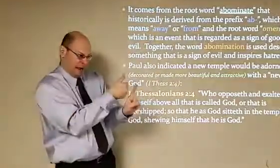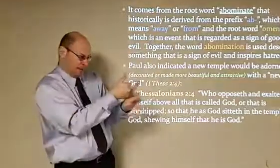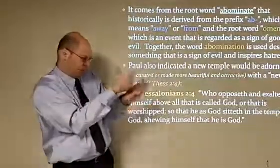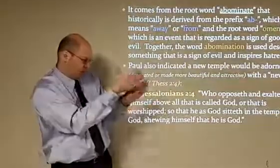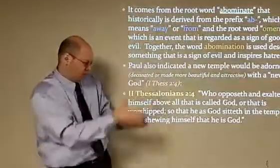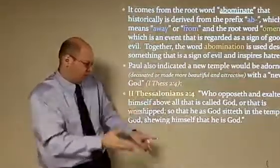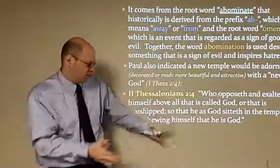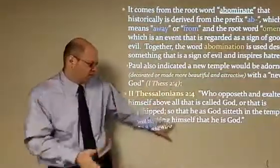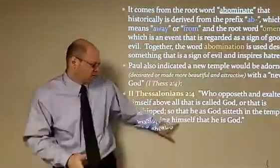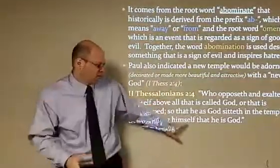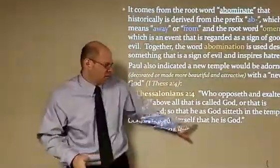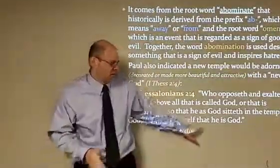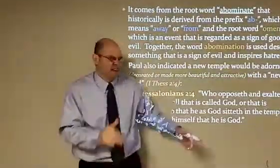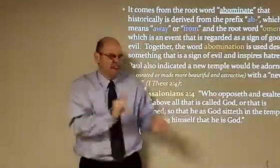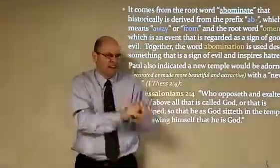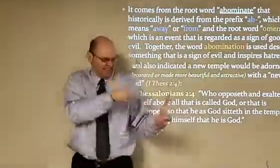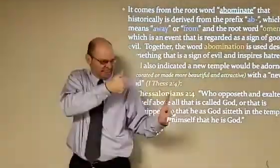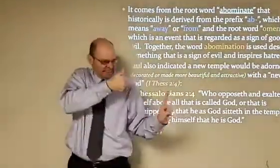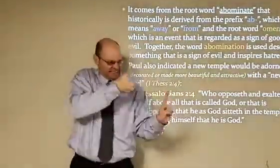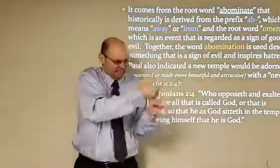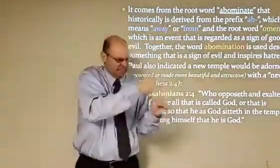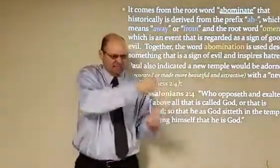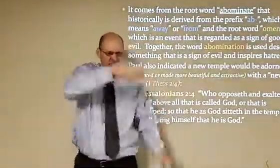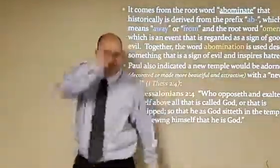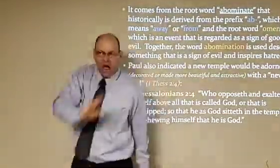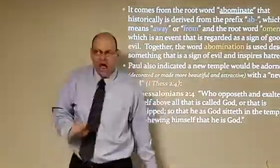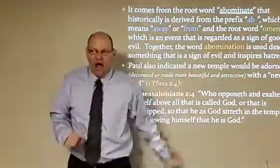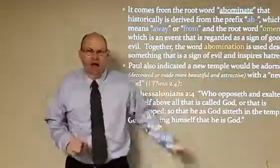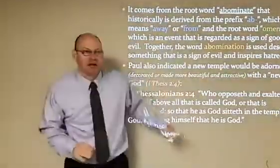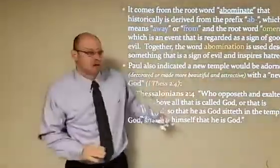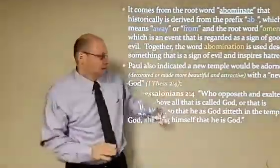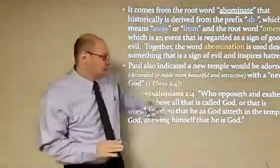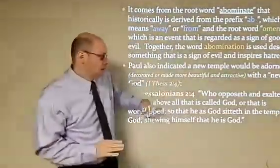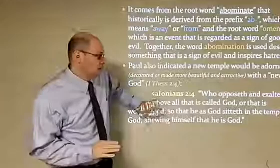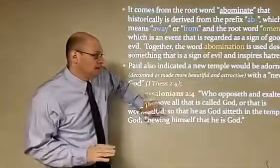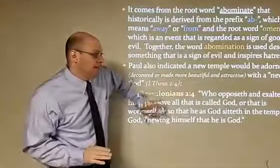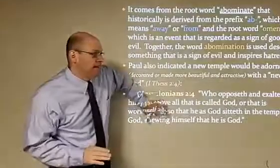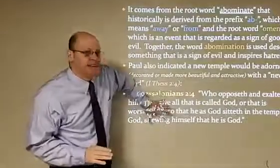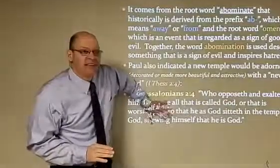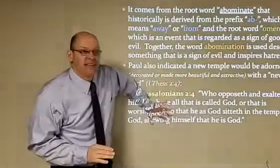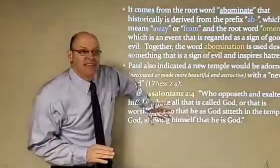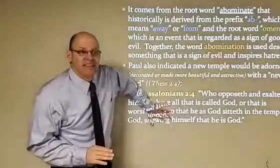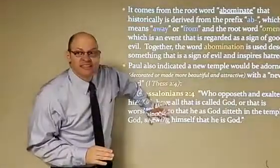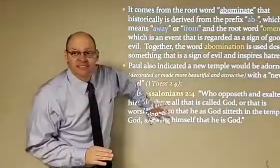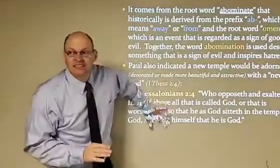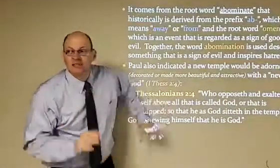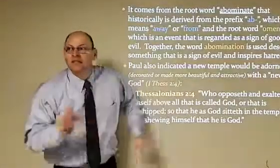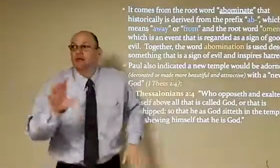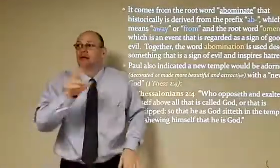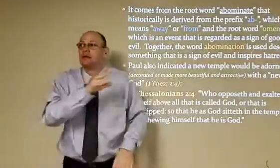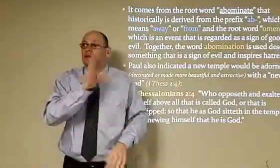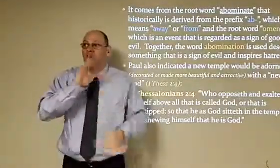showing himself that he is God. So in other words, he's making himself God.